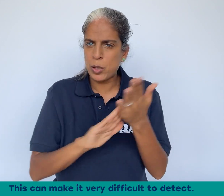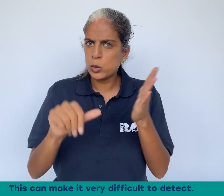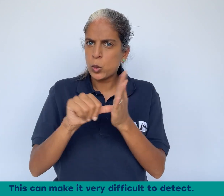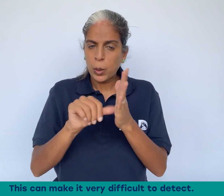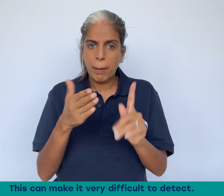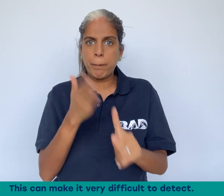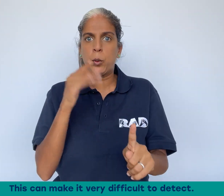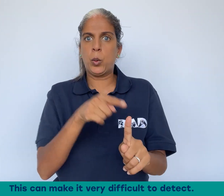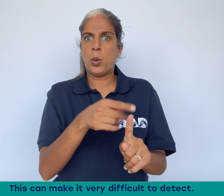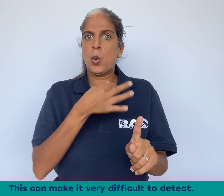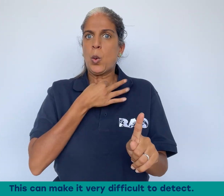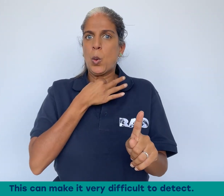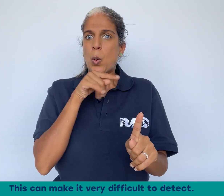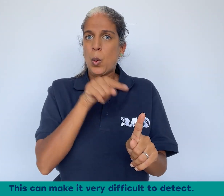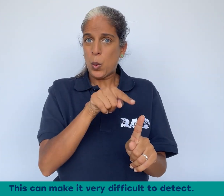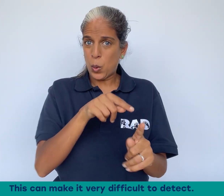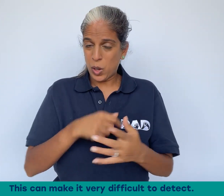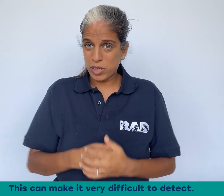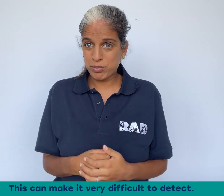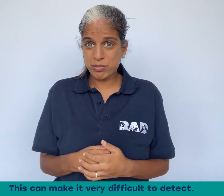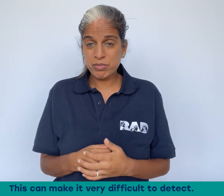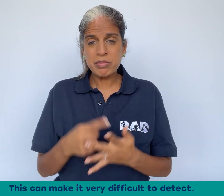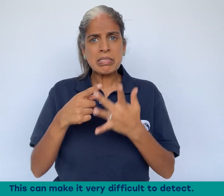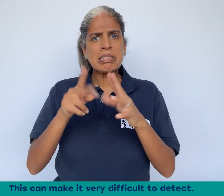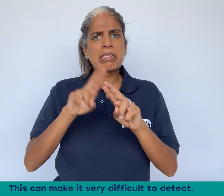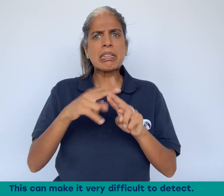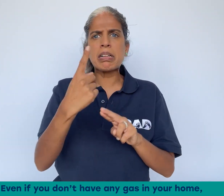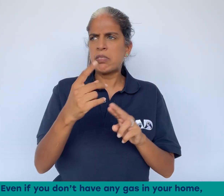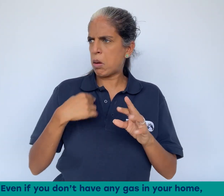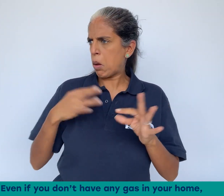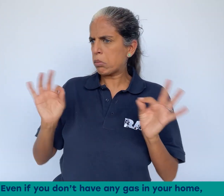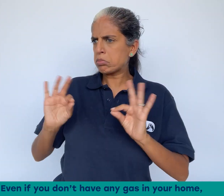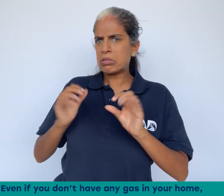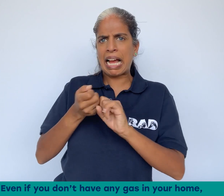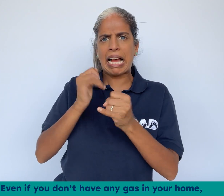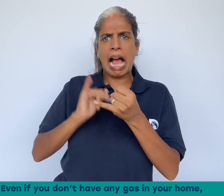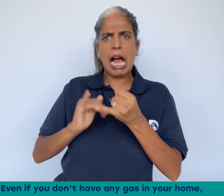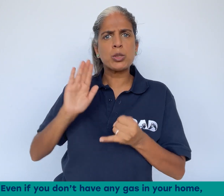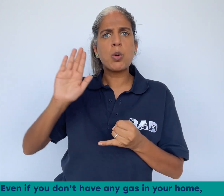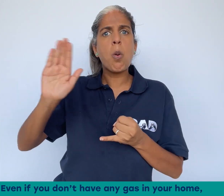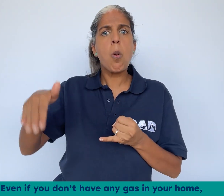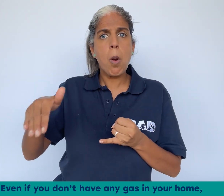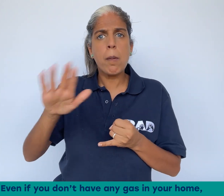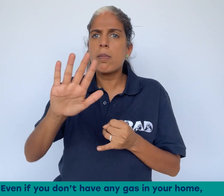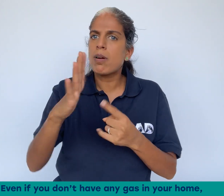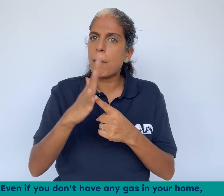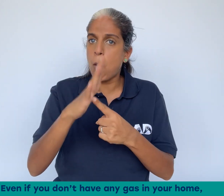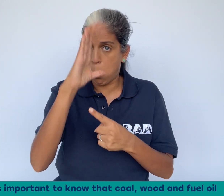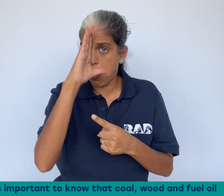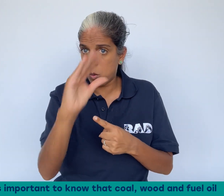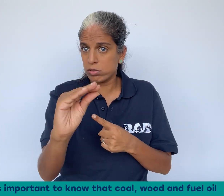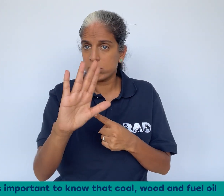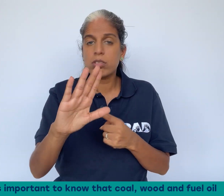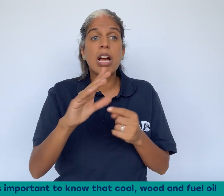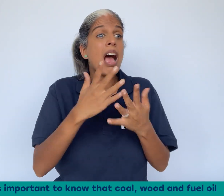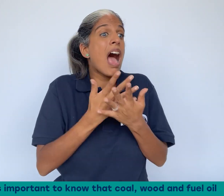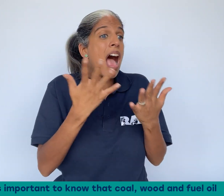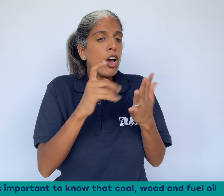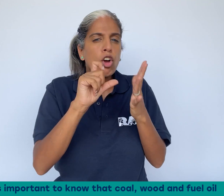This can make it very difficult to detect. Even if you don't have any gas in your home, it's important to know